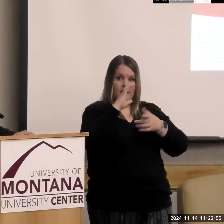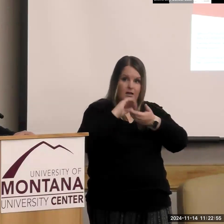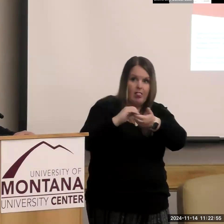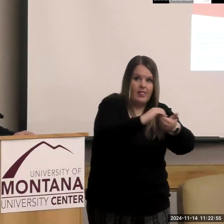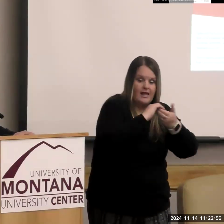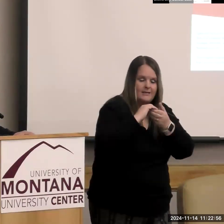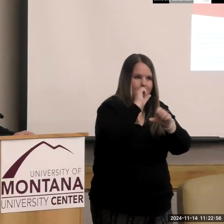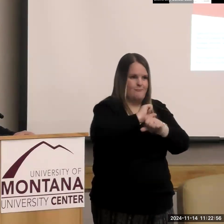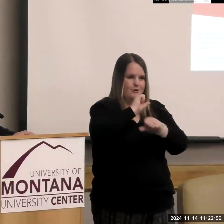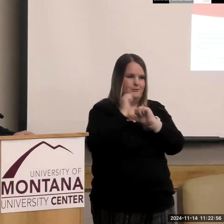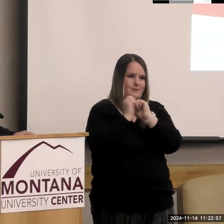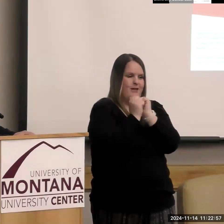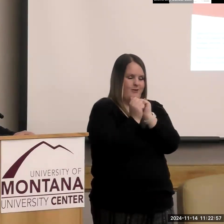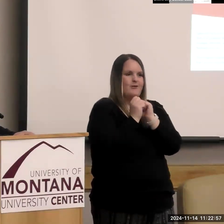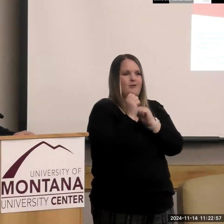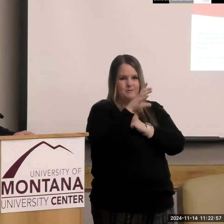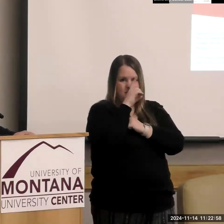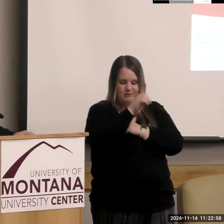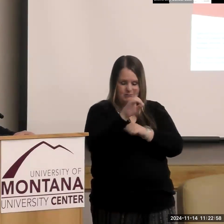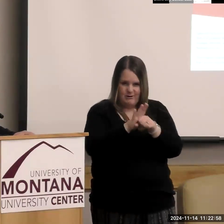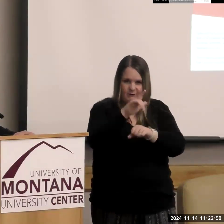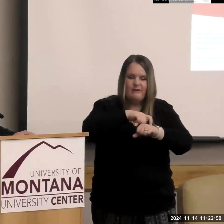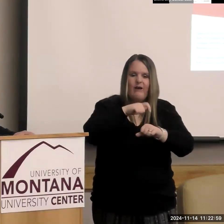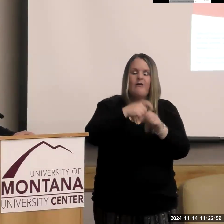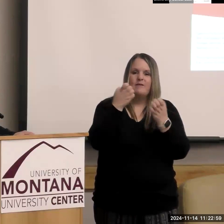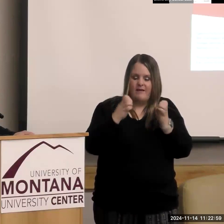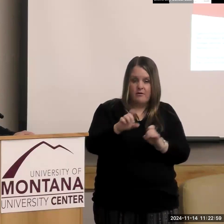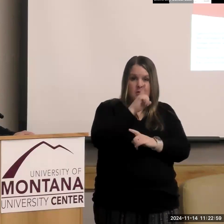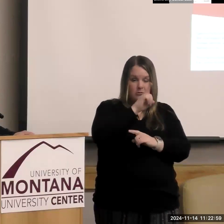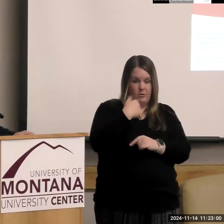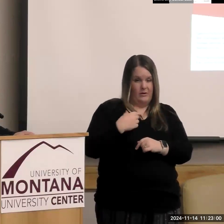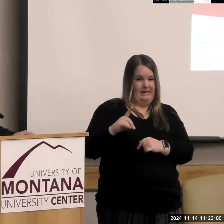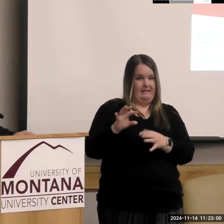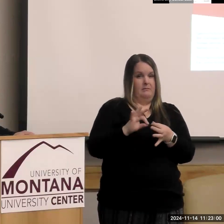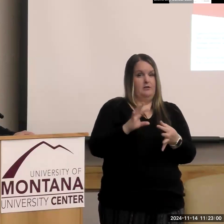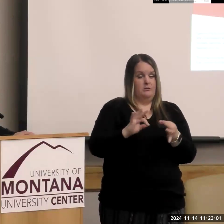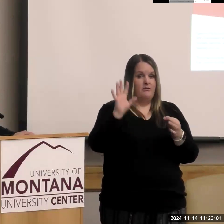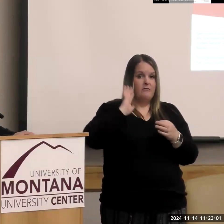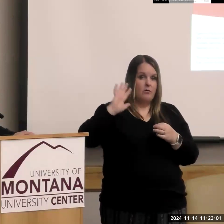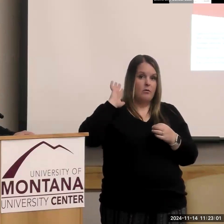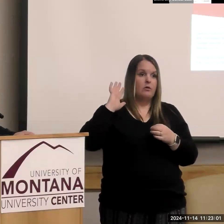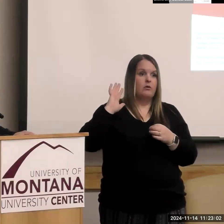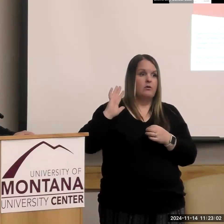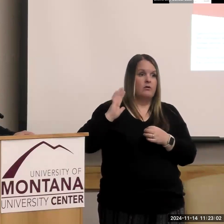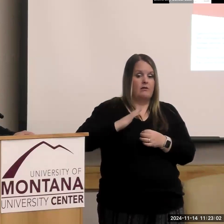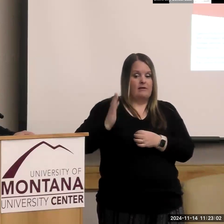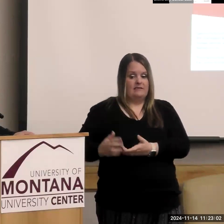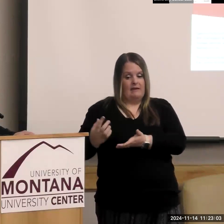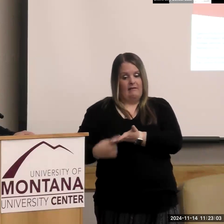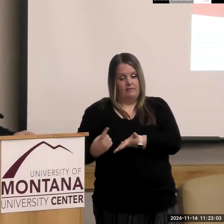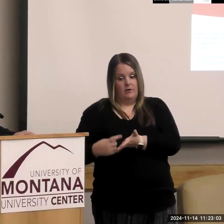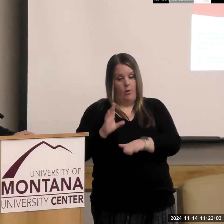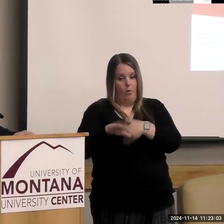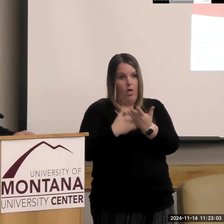effort of making sure to put in that time and effort. But what I think is something that we mentioned earlier, we had a side conversation, is, but all of that